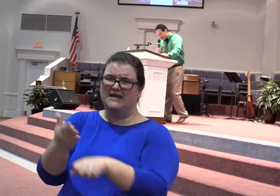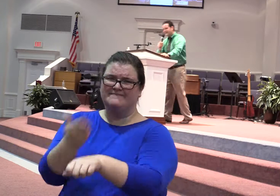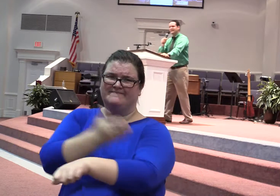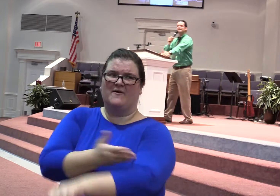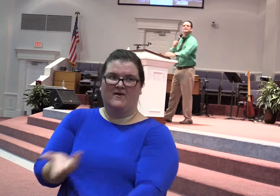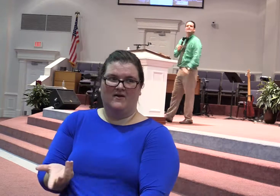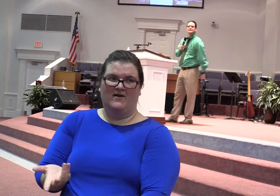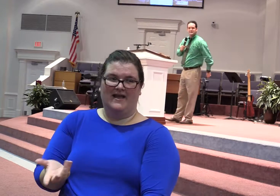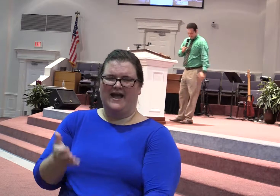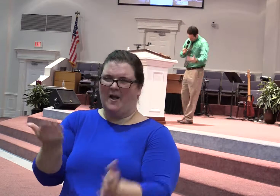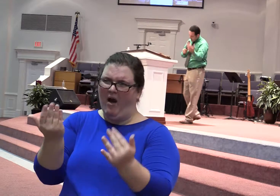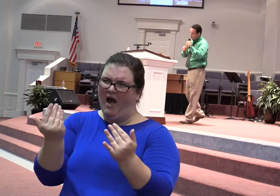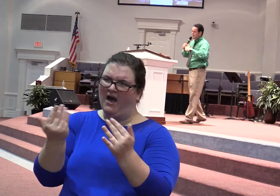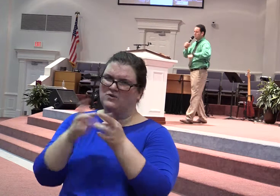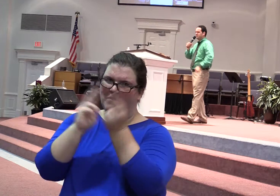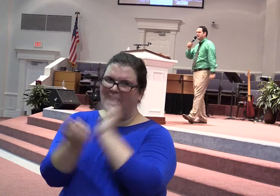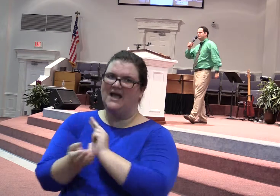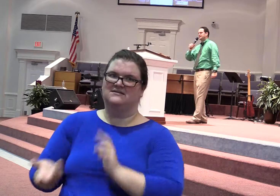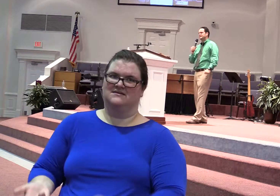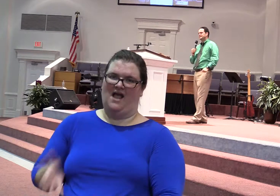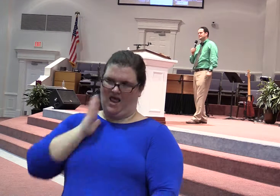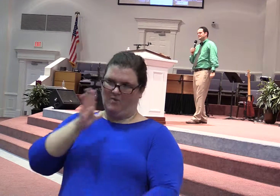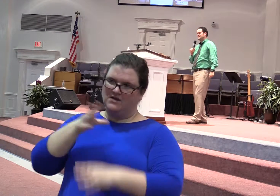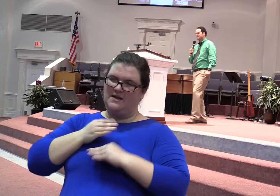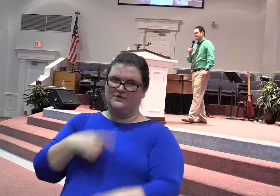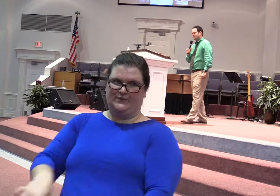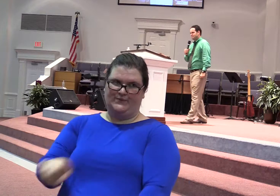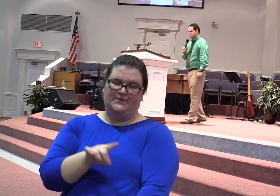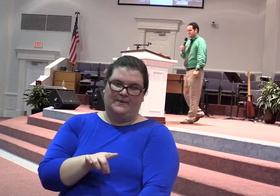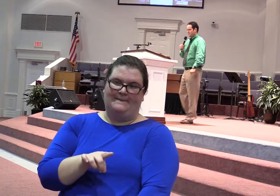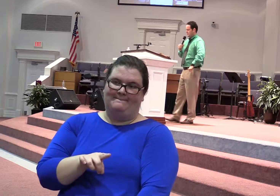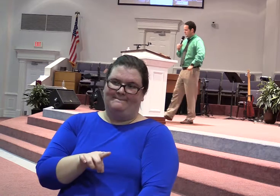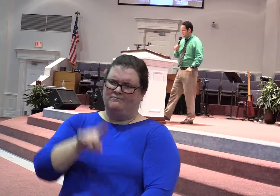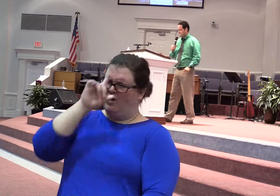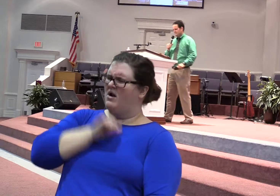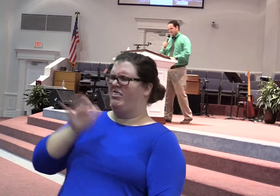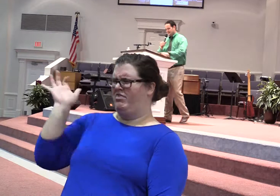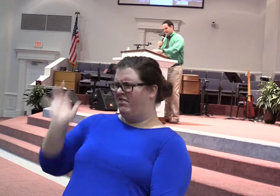Come clean, and I will receive you. Right.